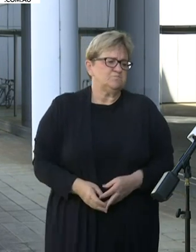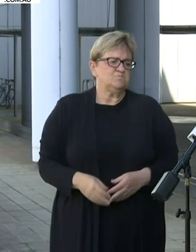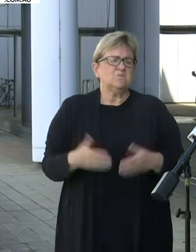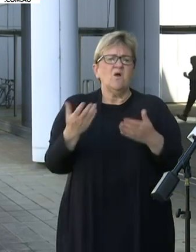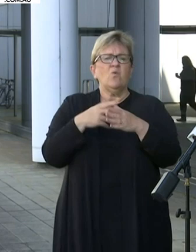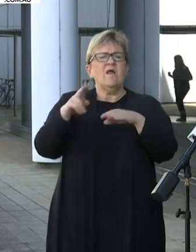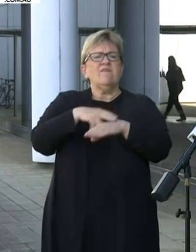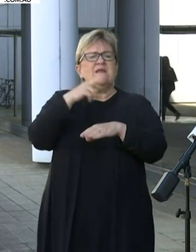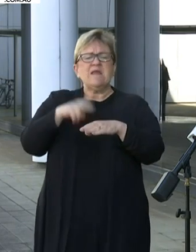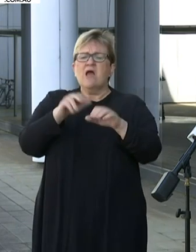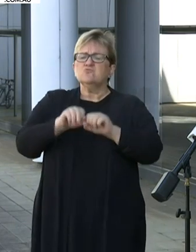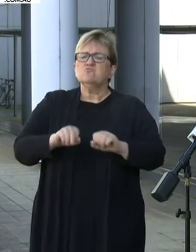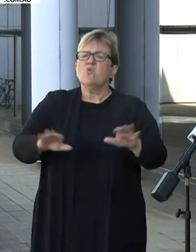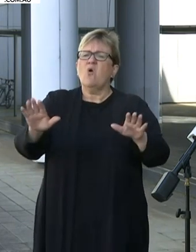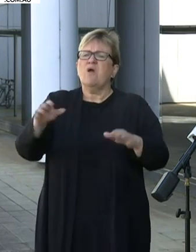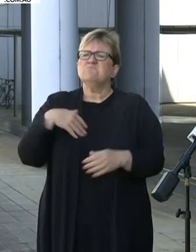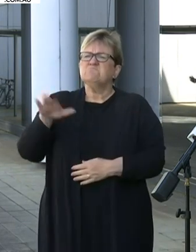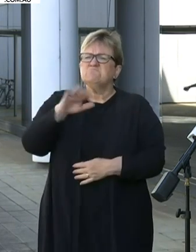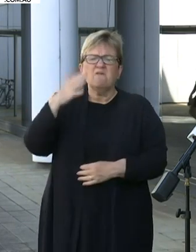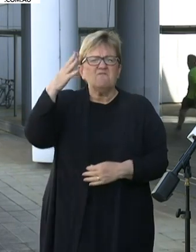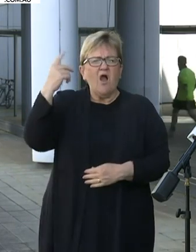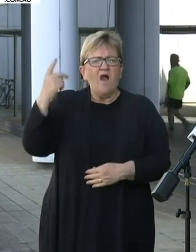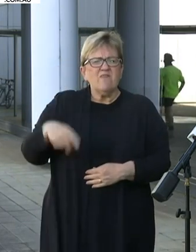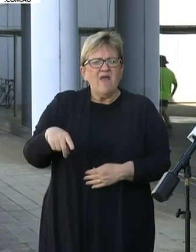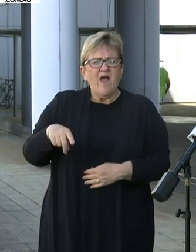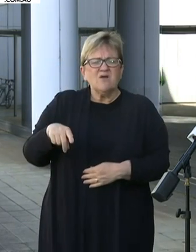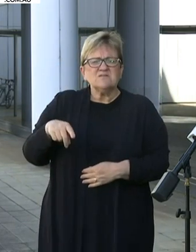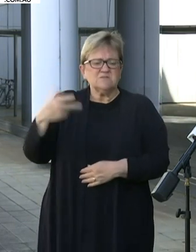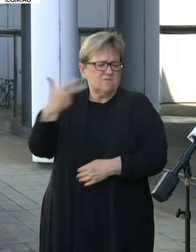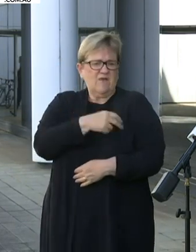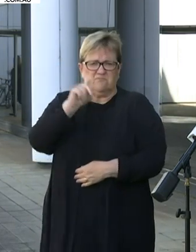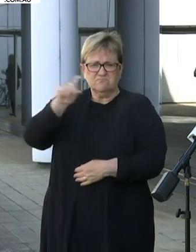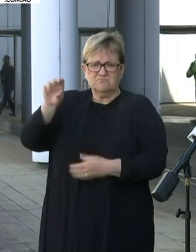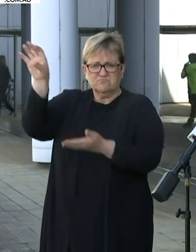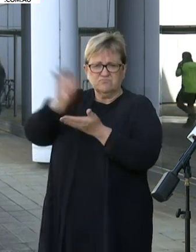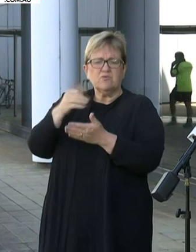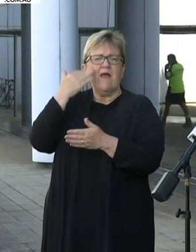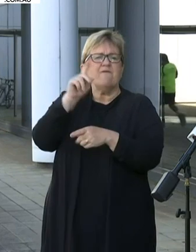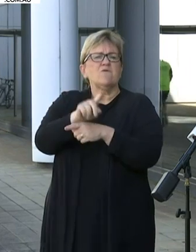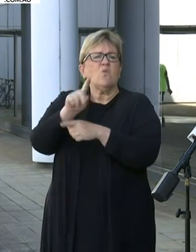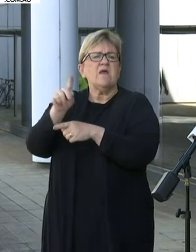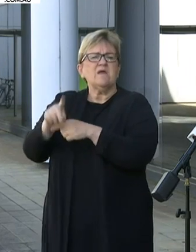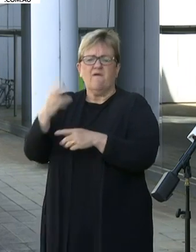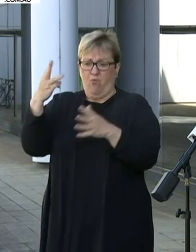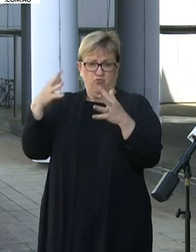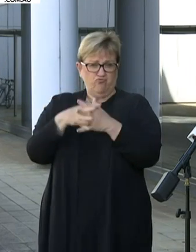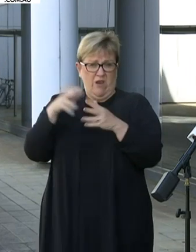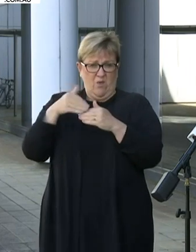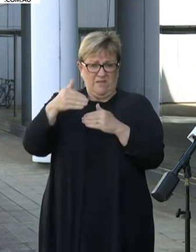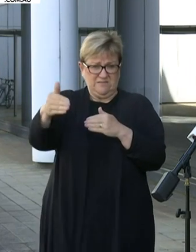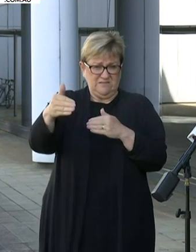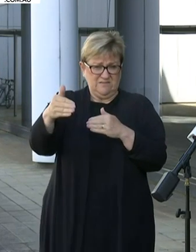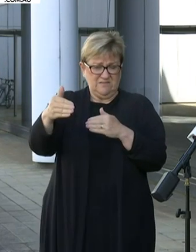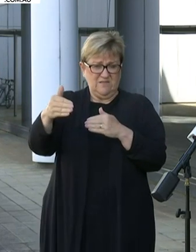part of the national rollout, we're getting around 5,000 doses will be coming to WA each week for the next 3 weeks, and